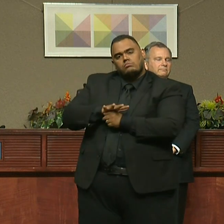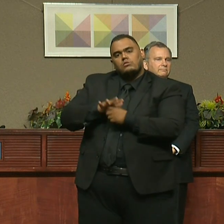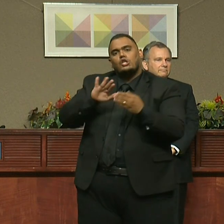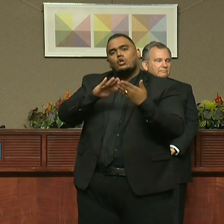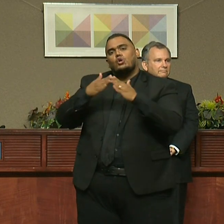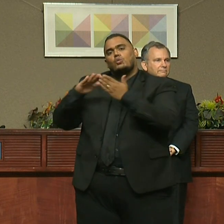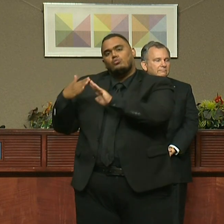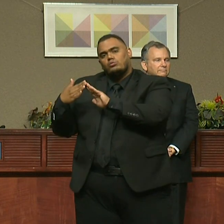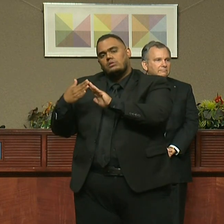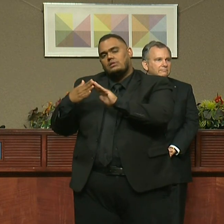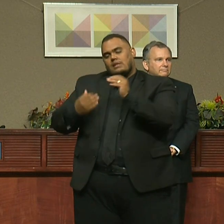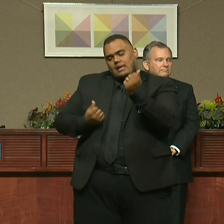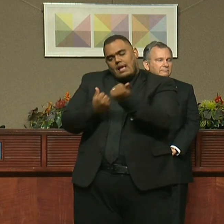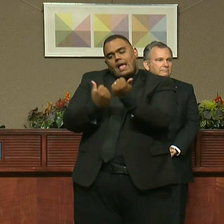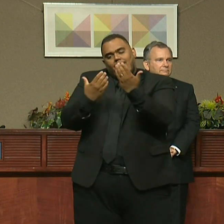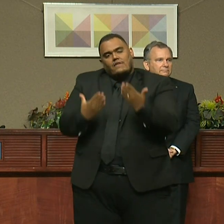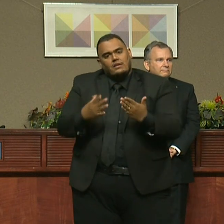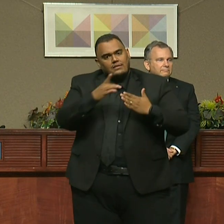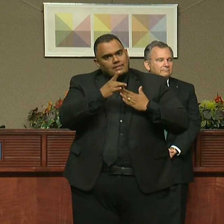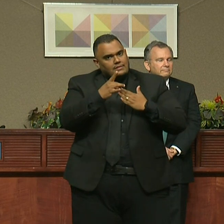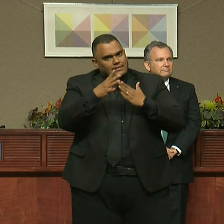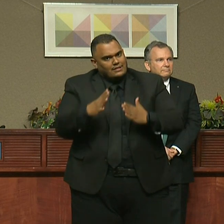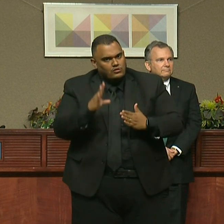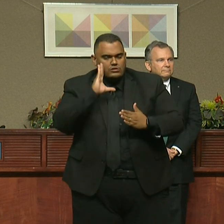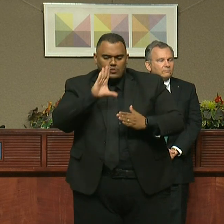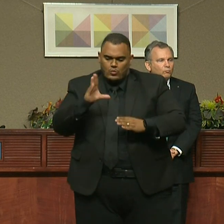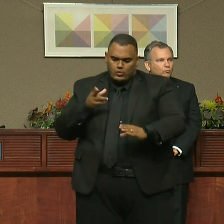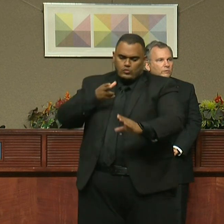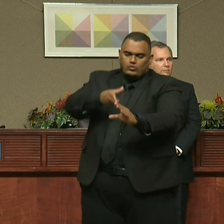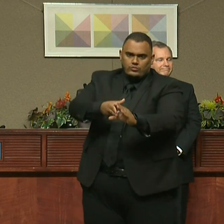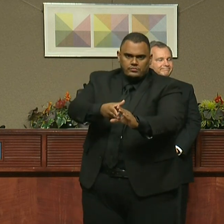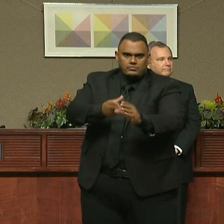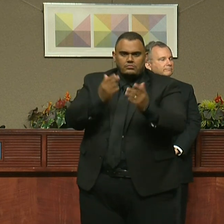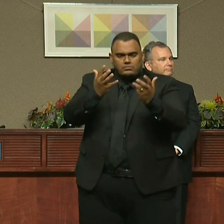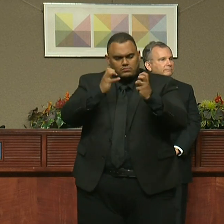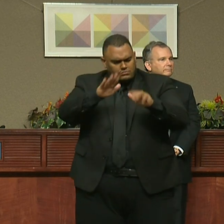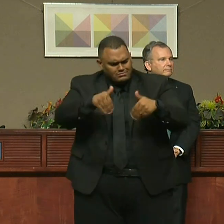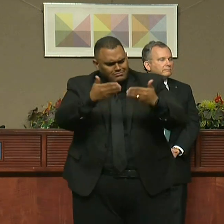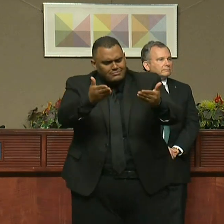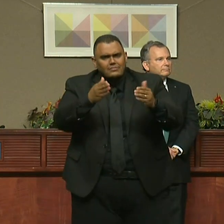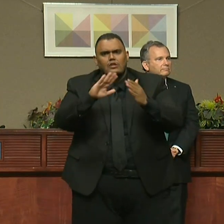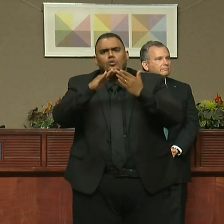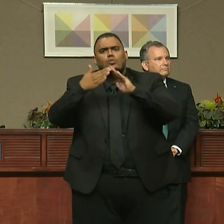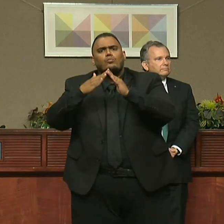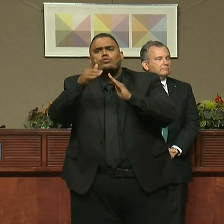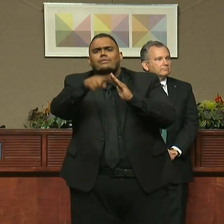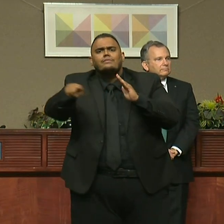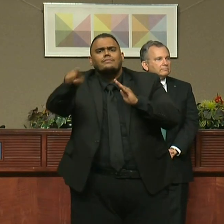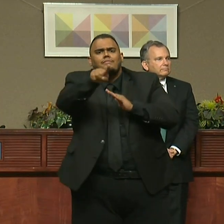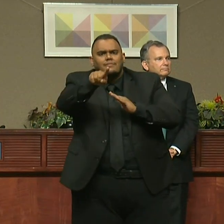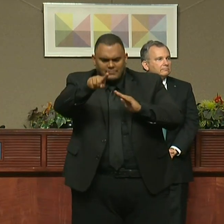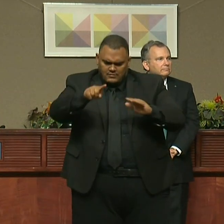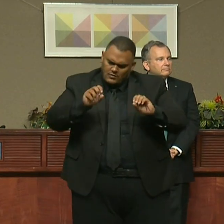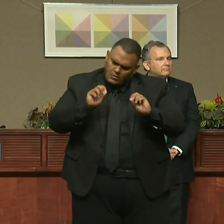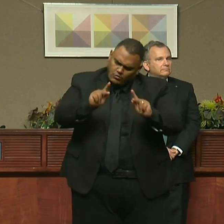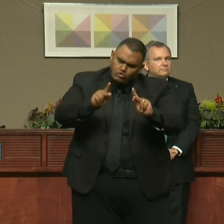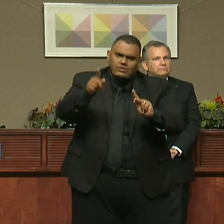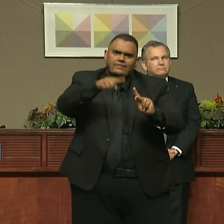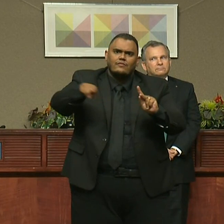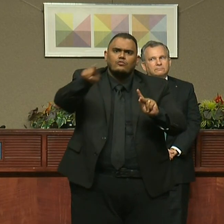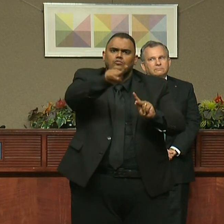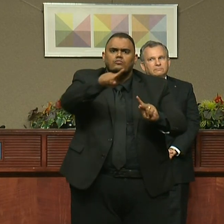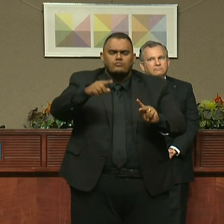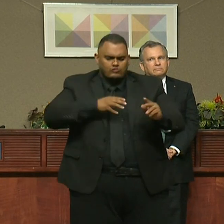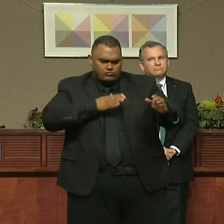will participate in that, and we'll give the community the opportunity to also weigh in about the